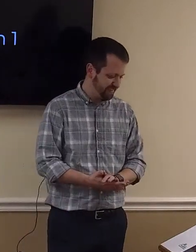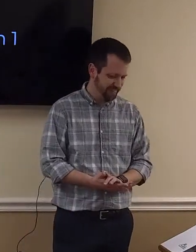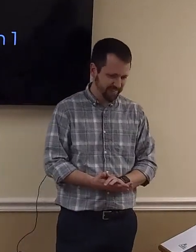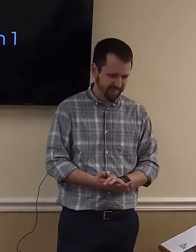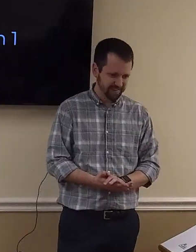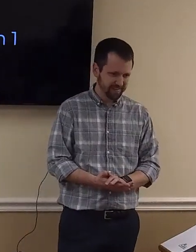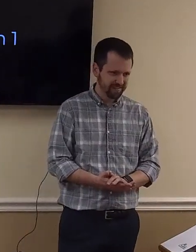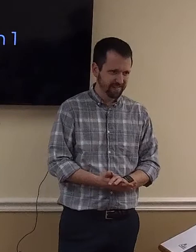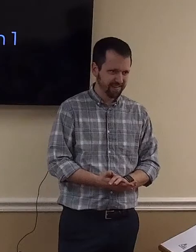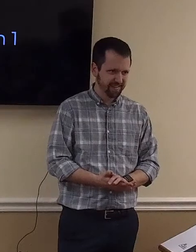daughter.